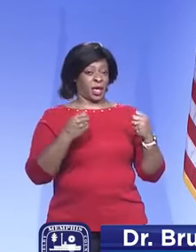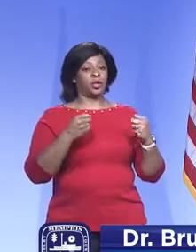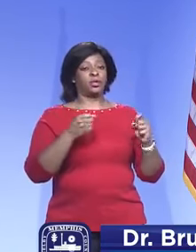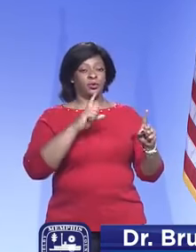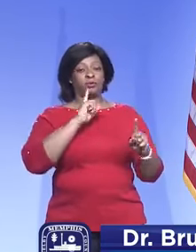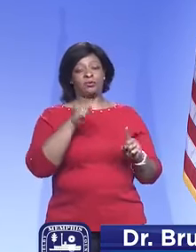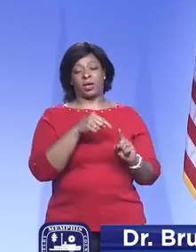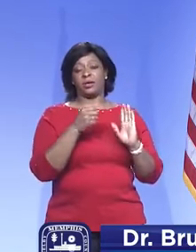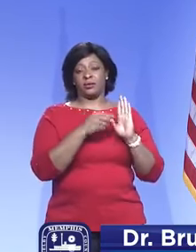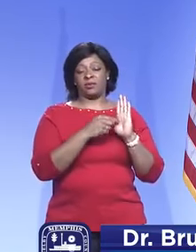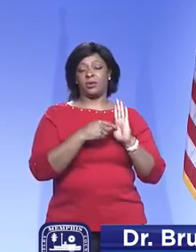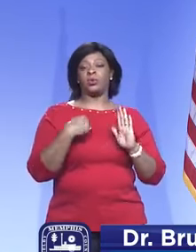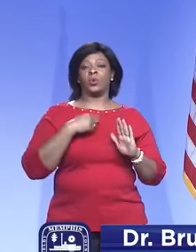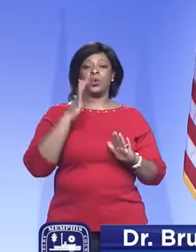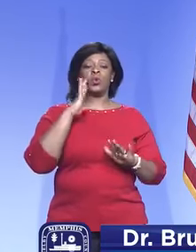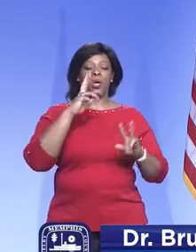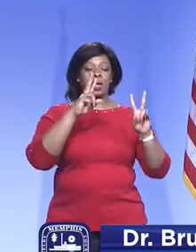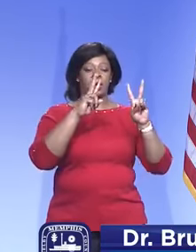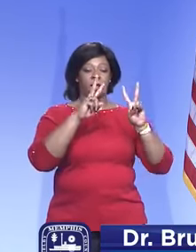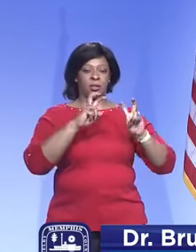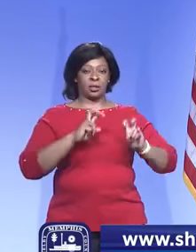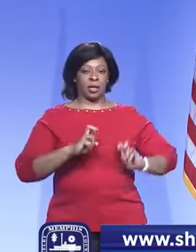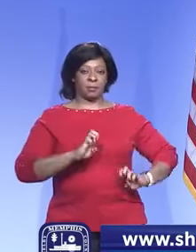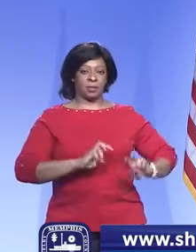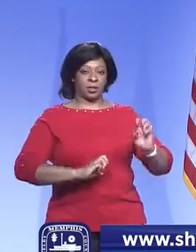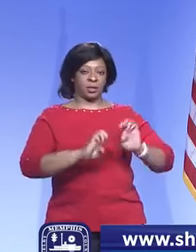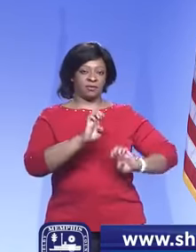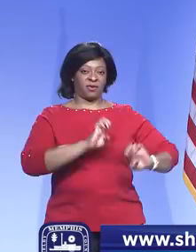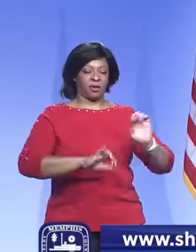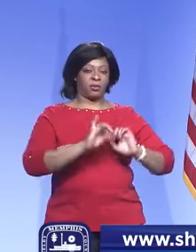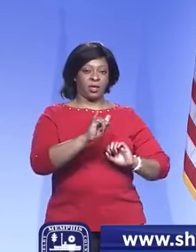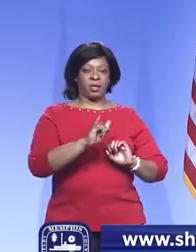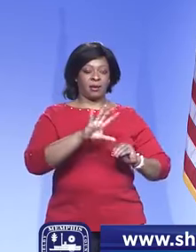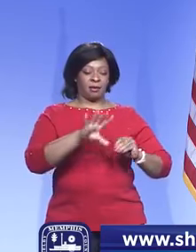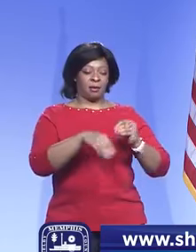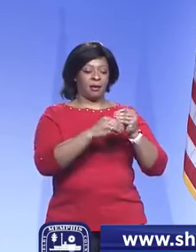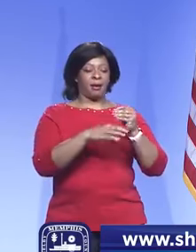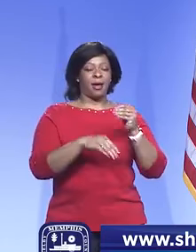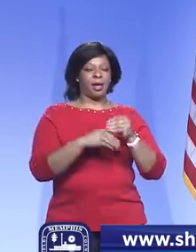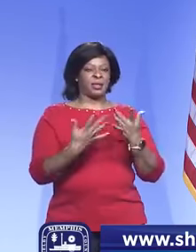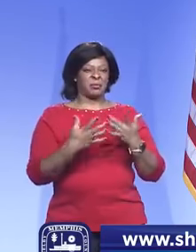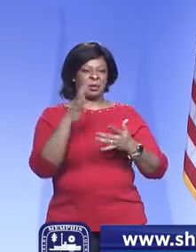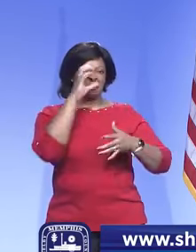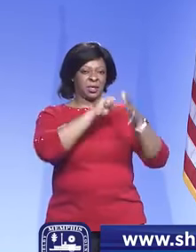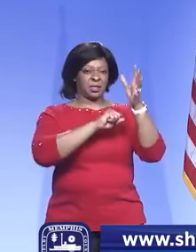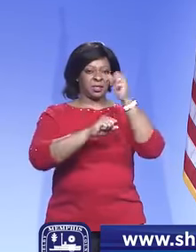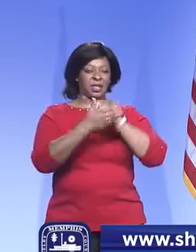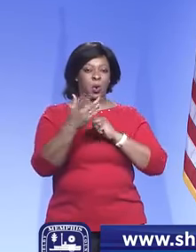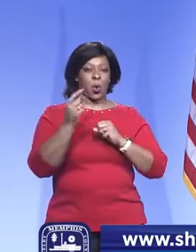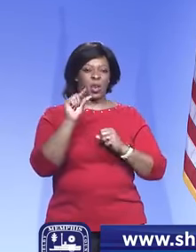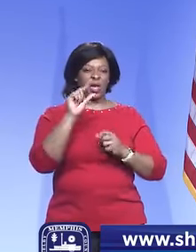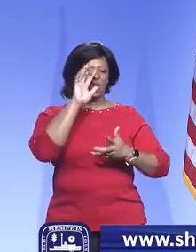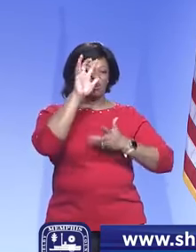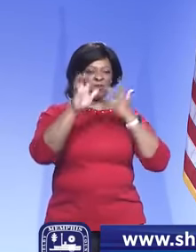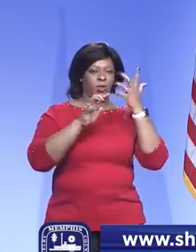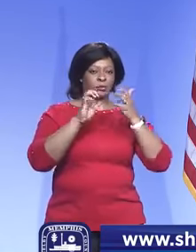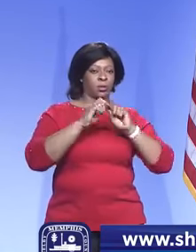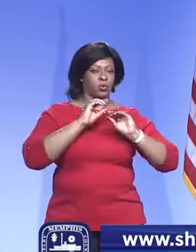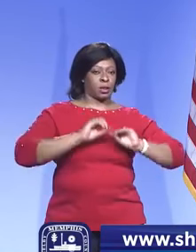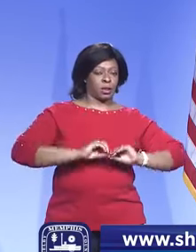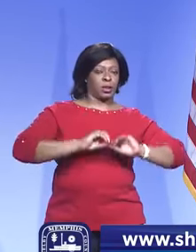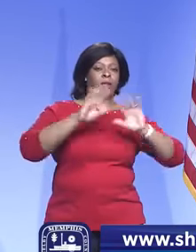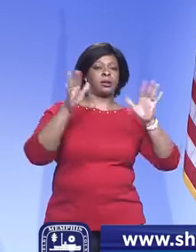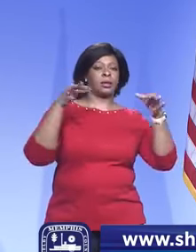will re-examine and fill in some of the loopholes or the confusion that some people may